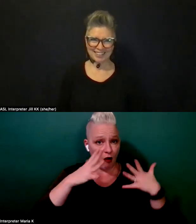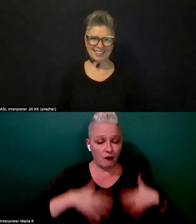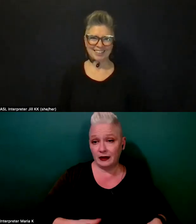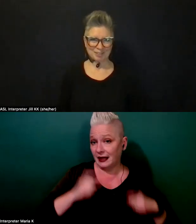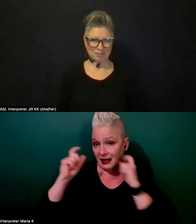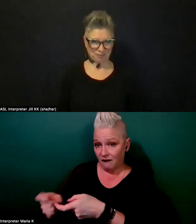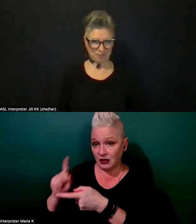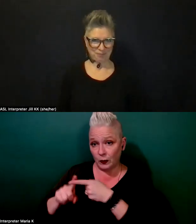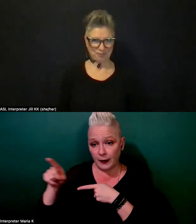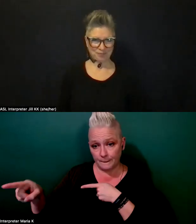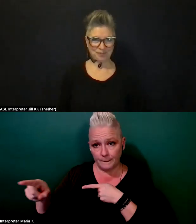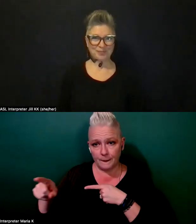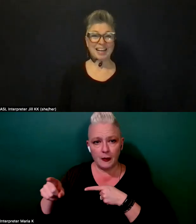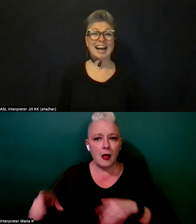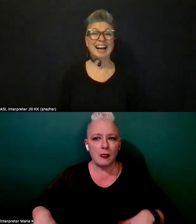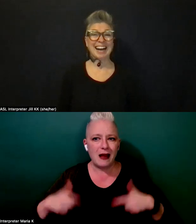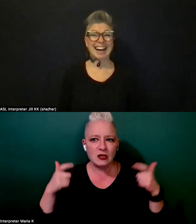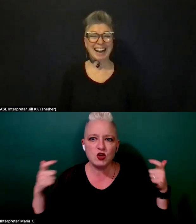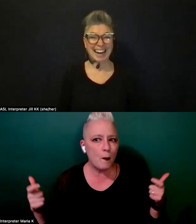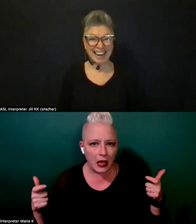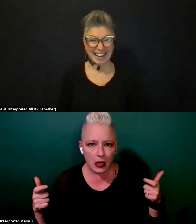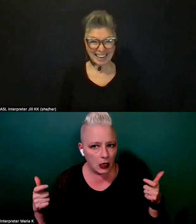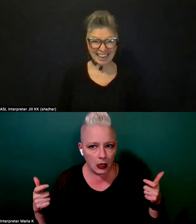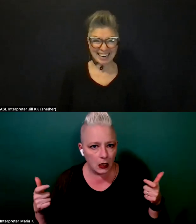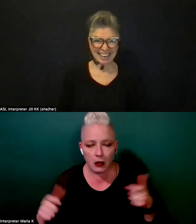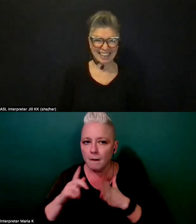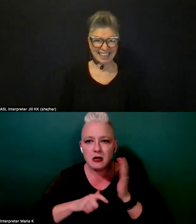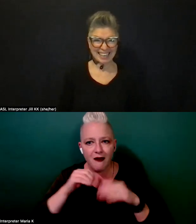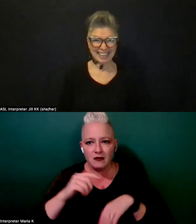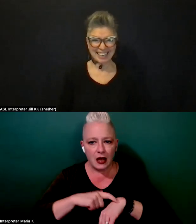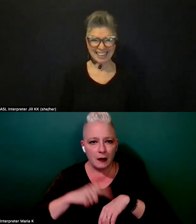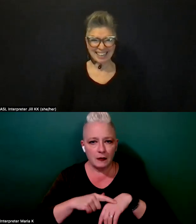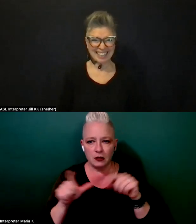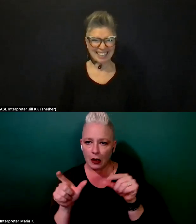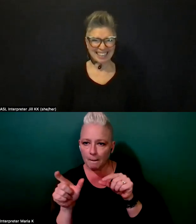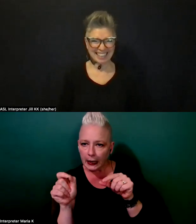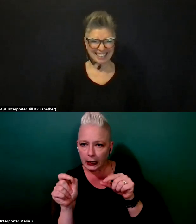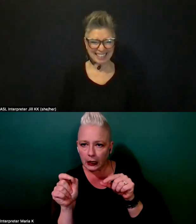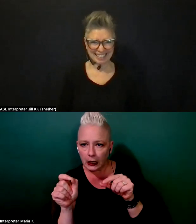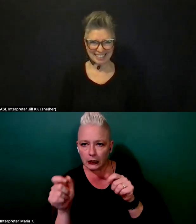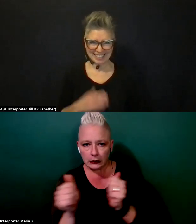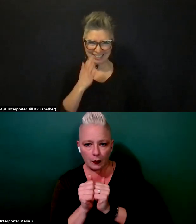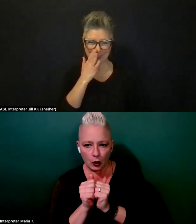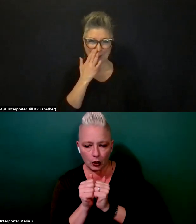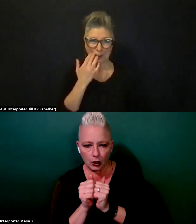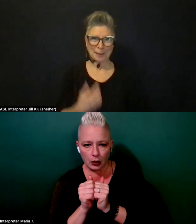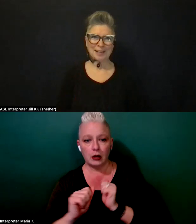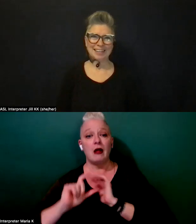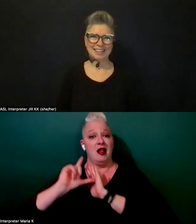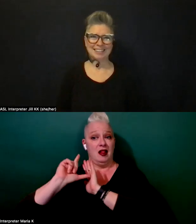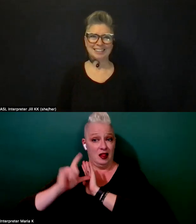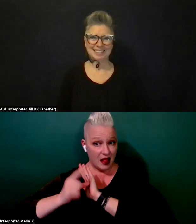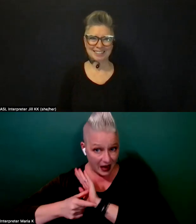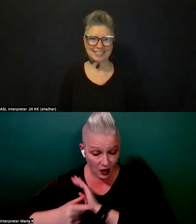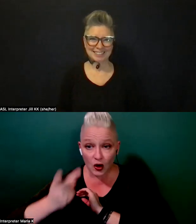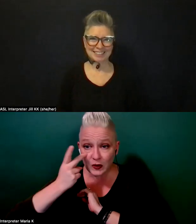those clothes, the pants were too big, but we didn't have time. So I just stuck a pin in it. But then when we see him later